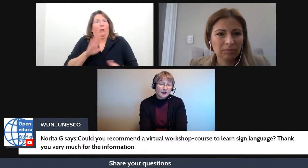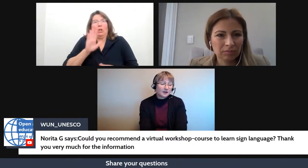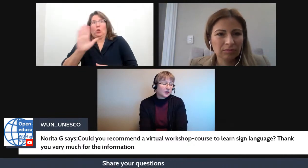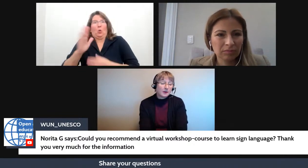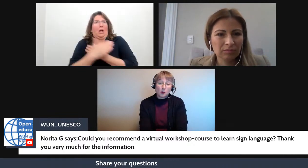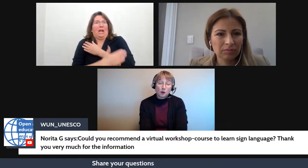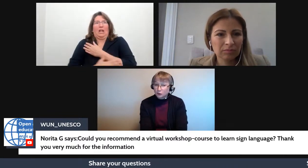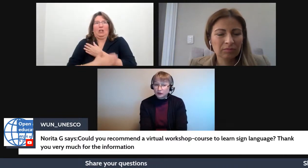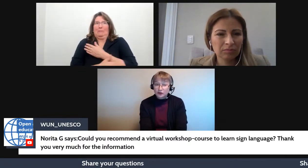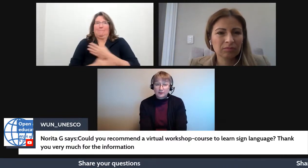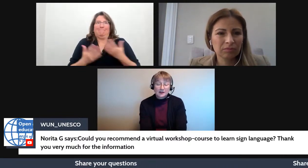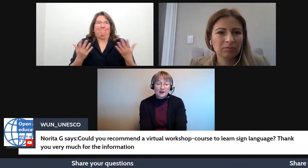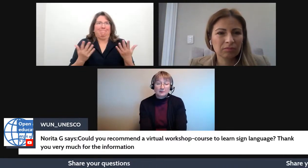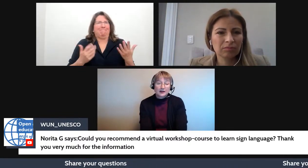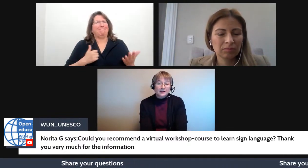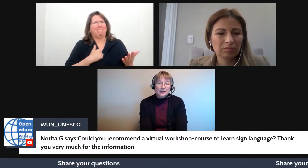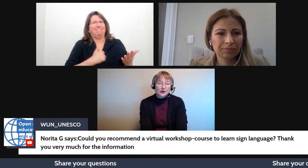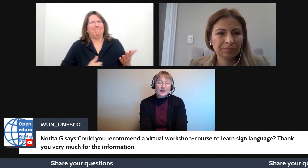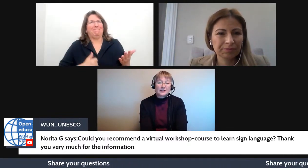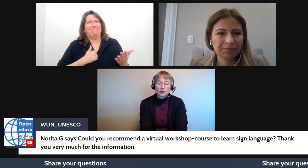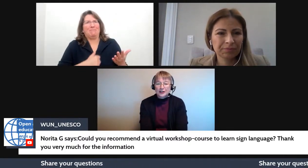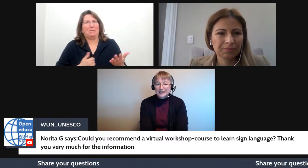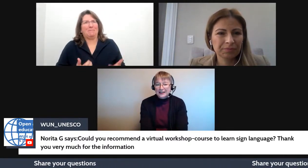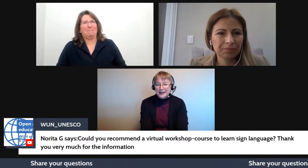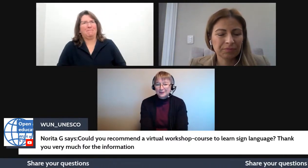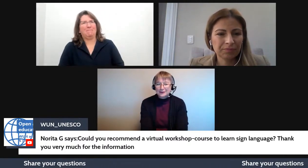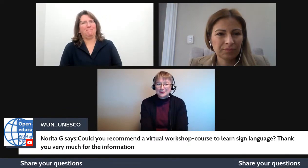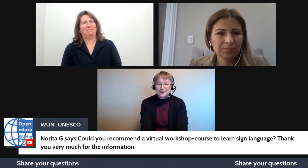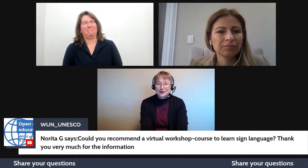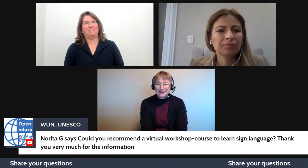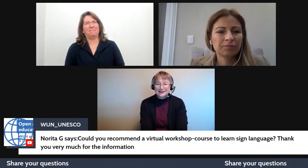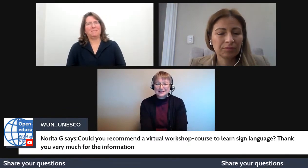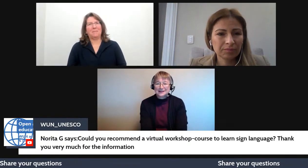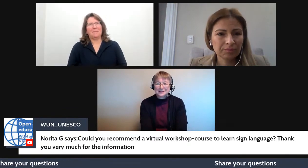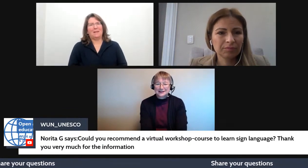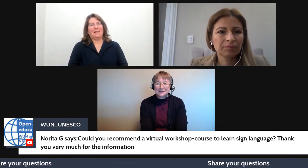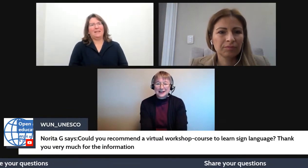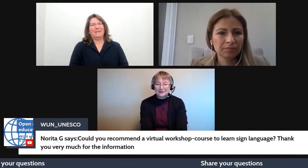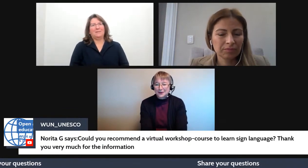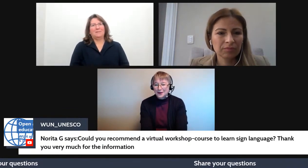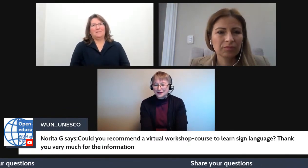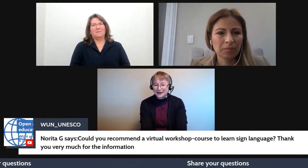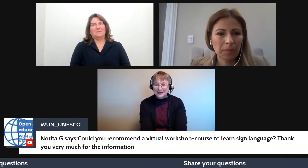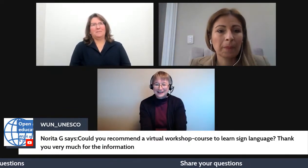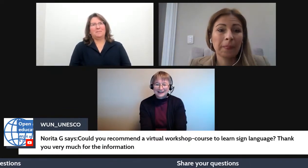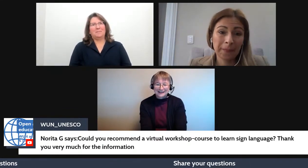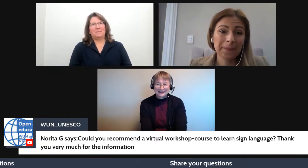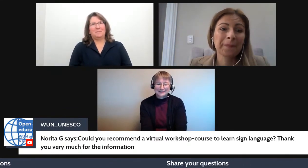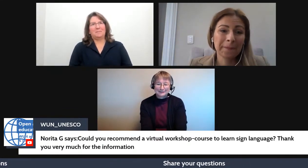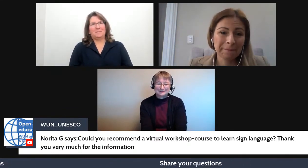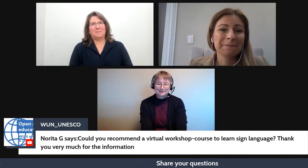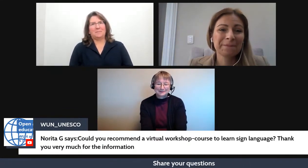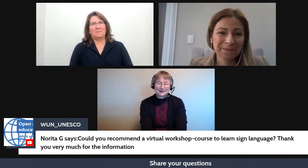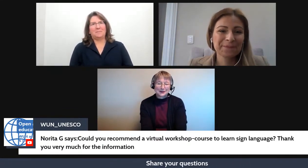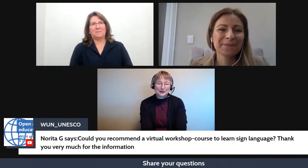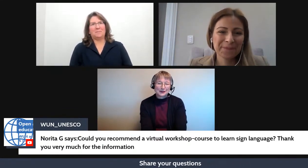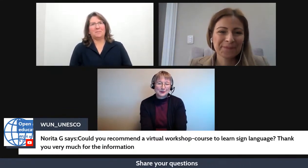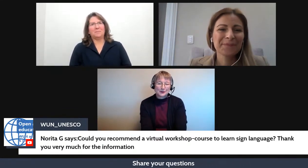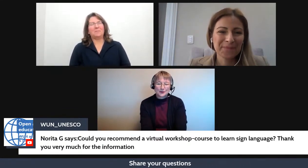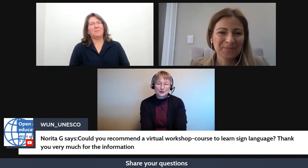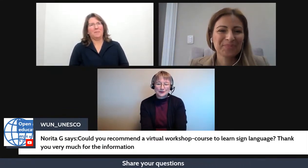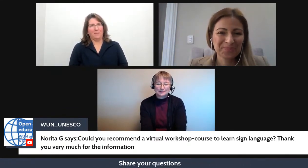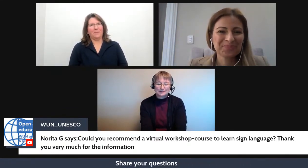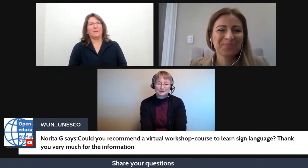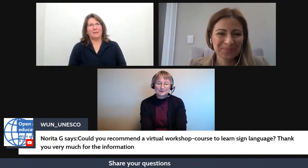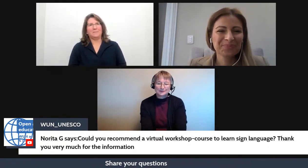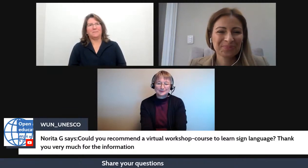class, so, or workshops. But it's learning a language, so it's lifelong, right? It's not just